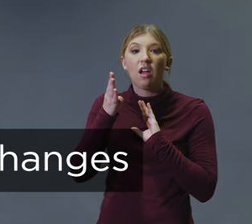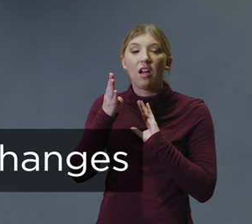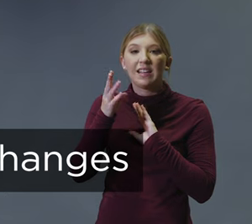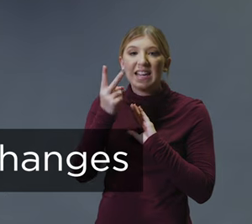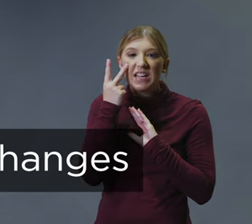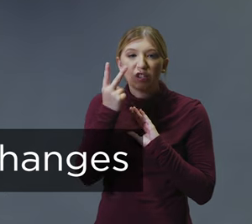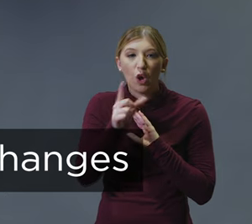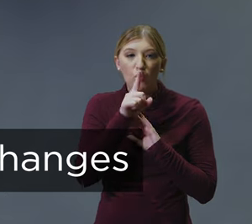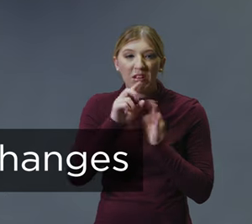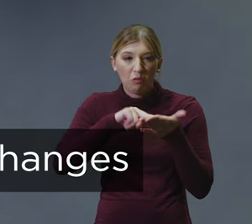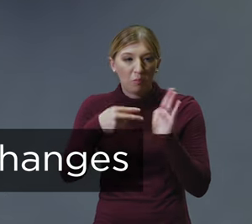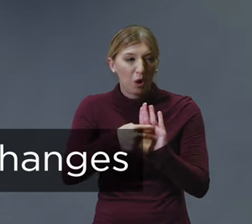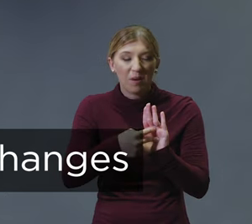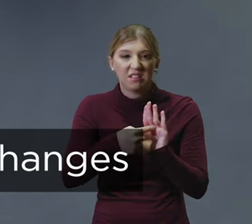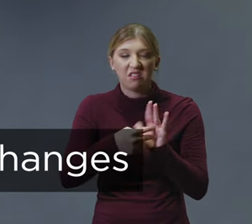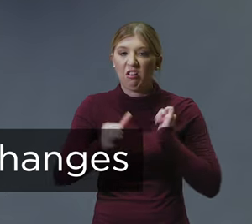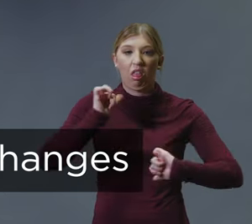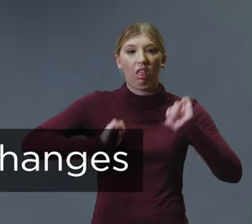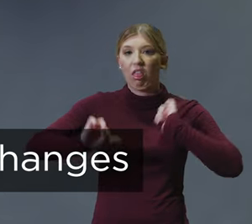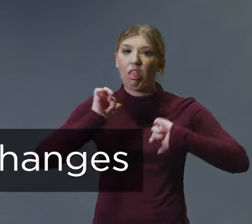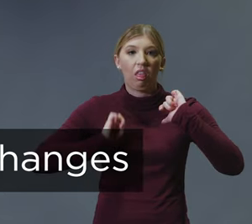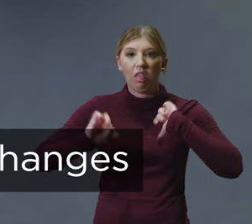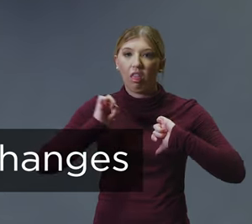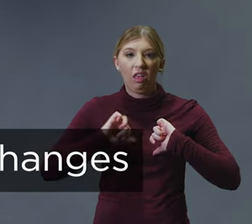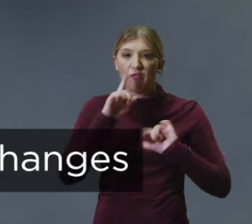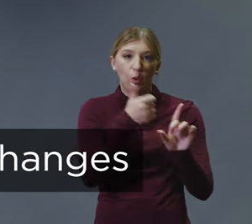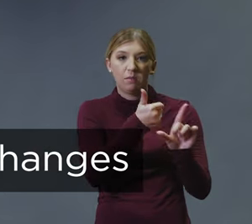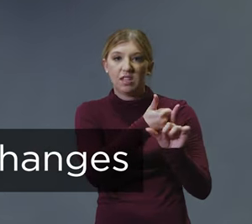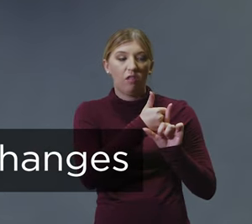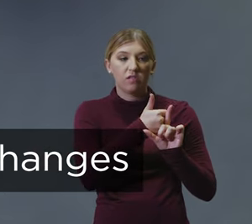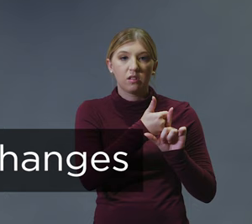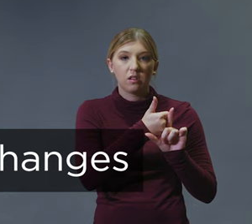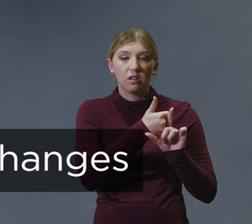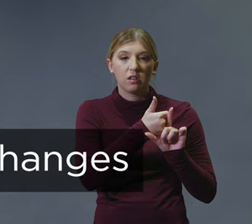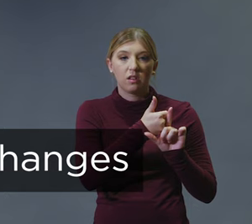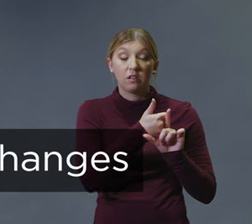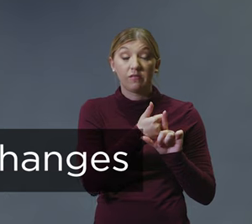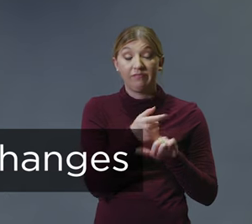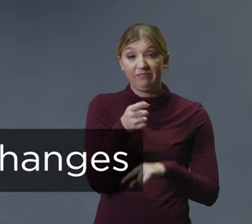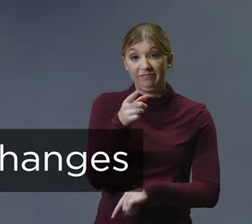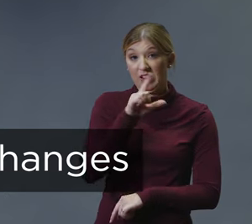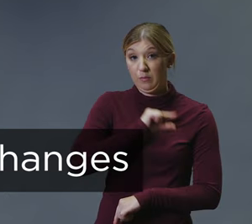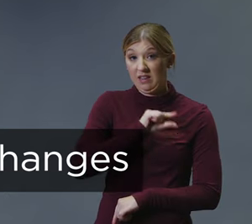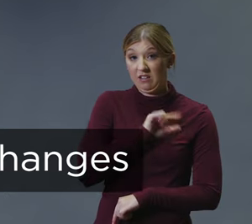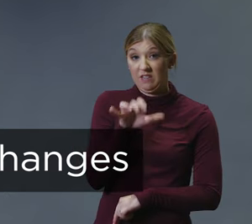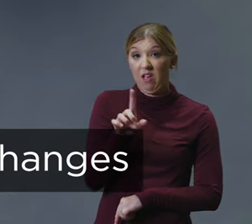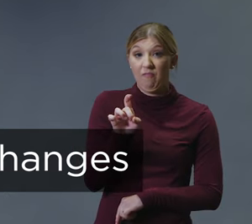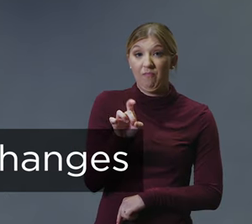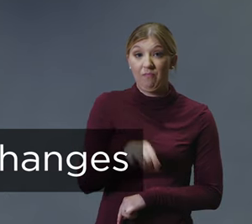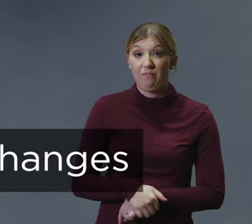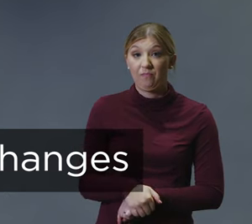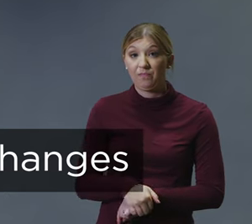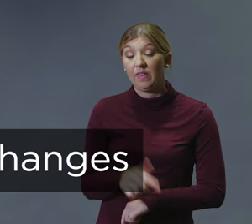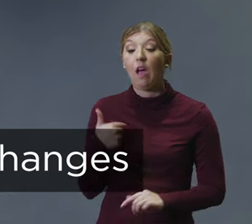the matter. It was all for show. It was all for them. Have you been guilty of that? You